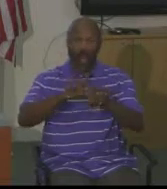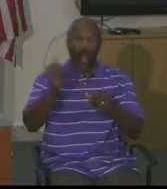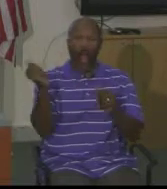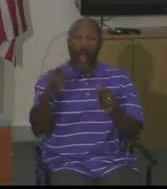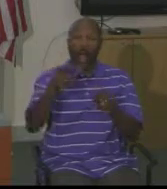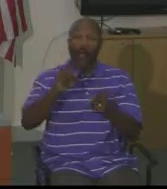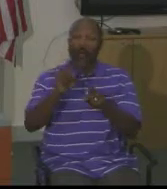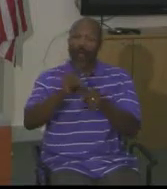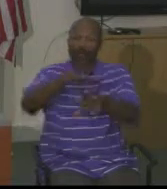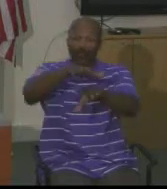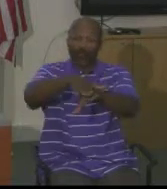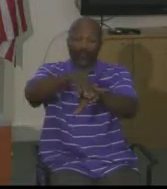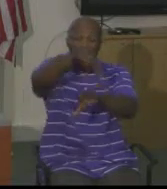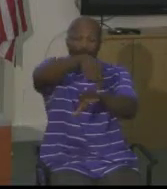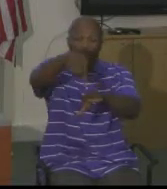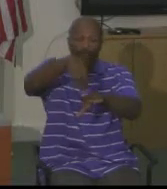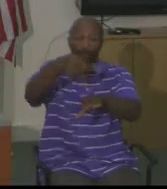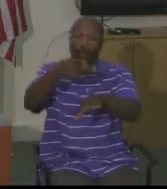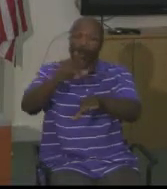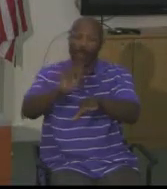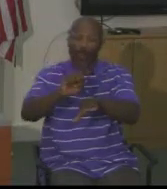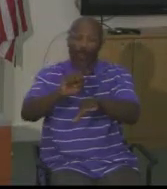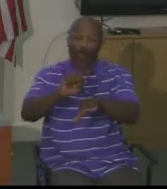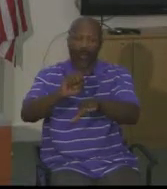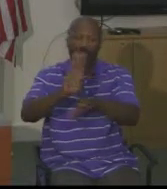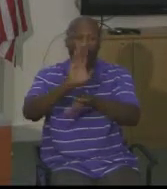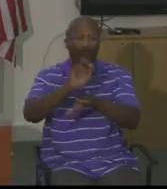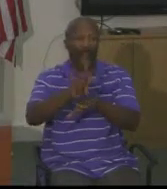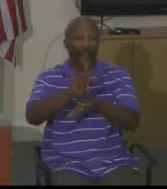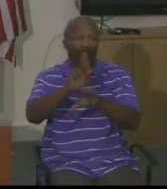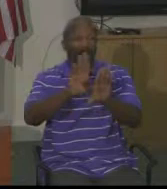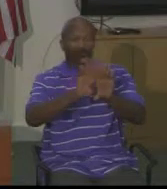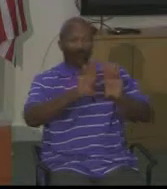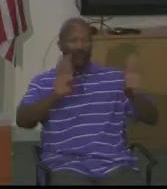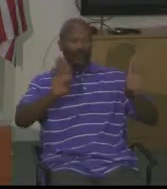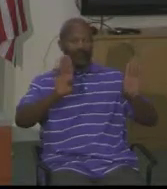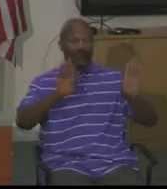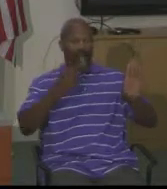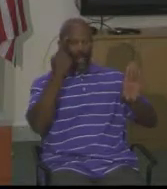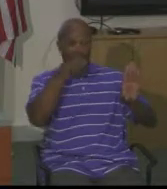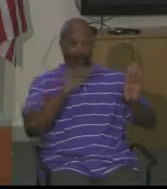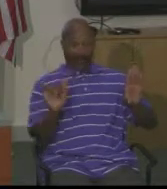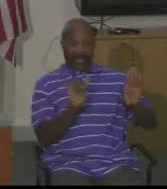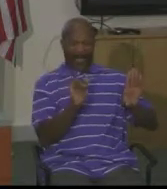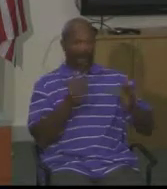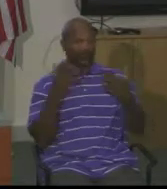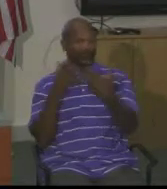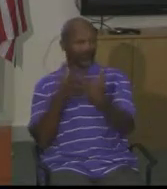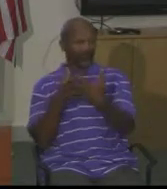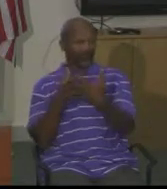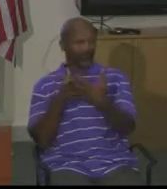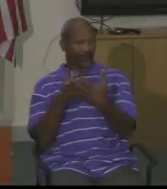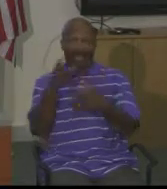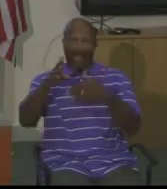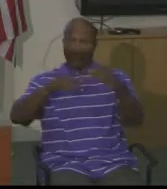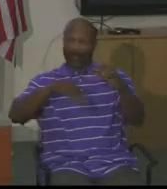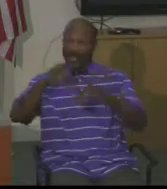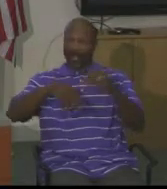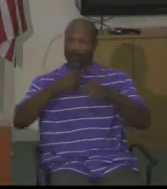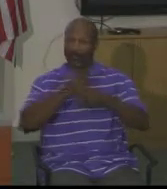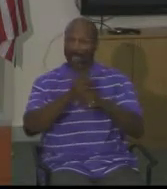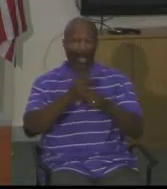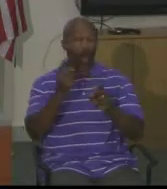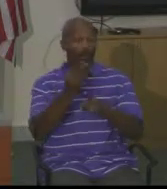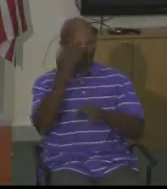were, it defined how the back panel looked. So people building systems or chassis